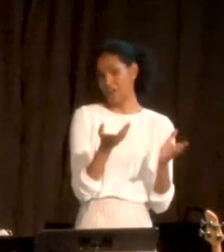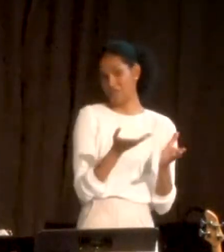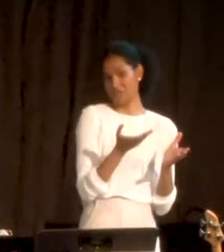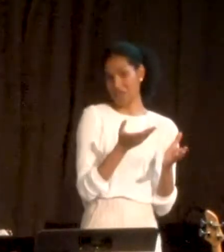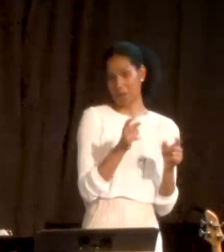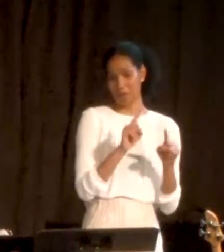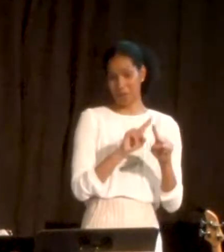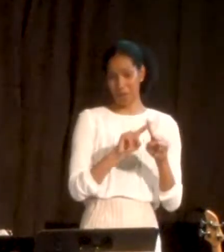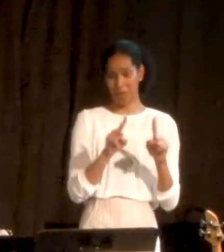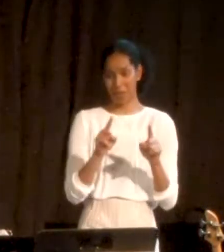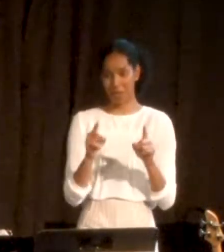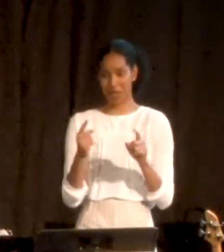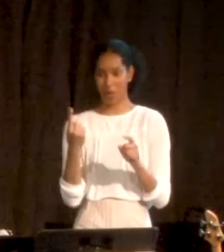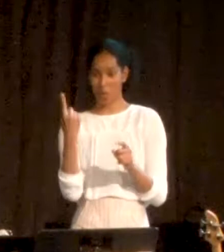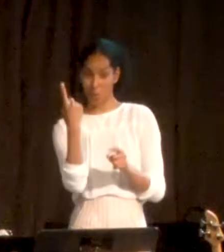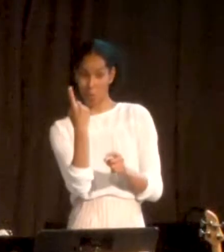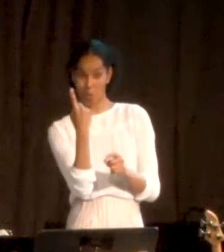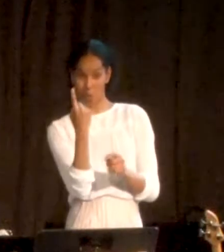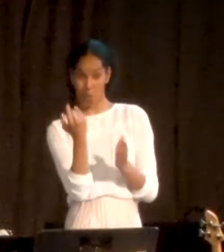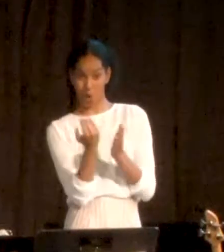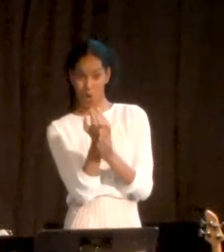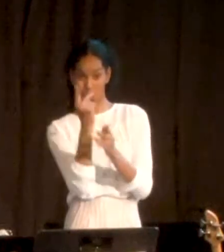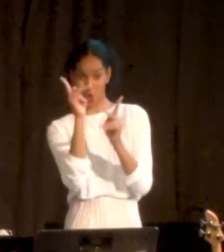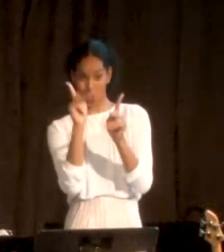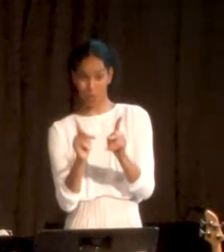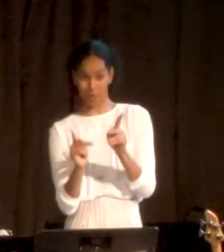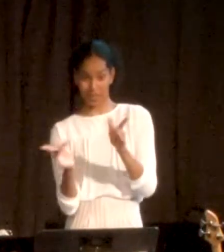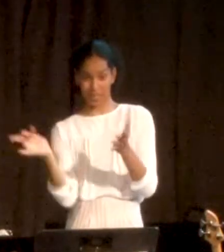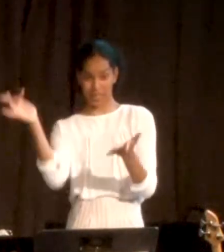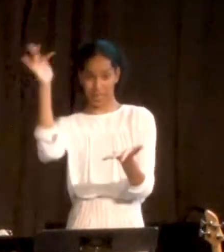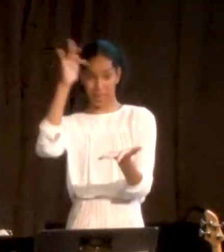are simply used to doing everything,